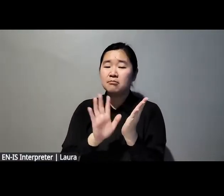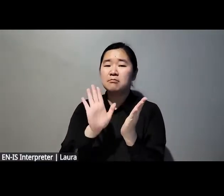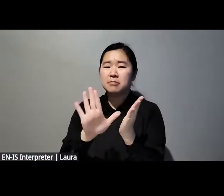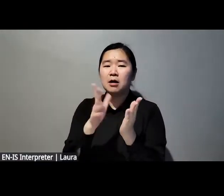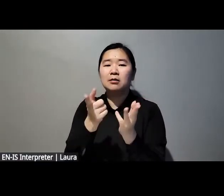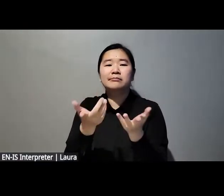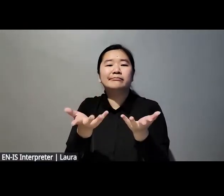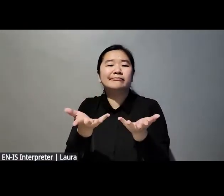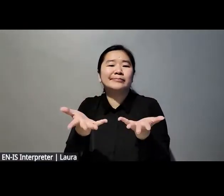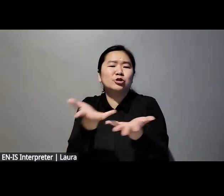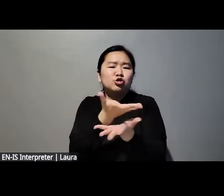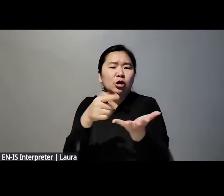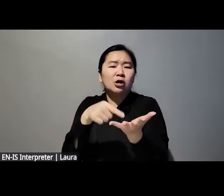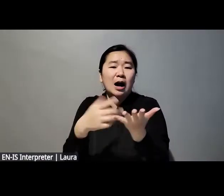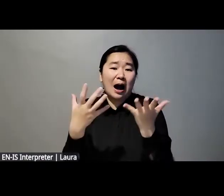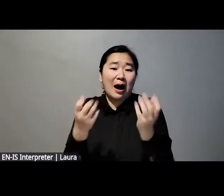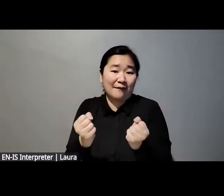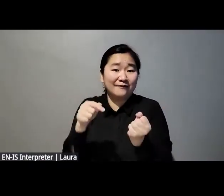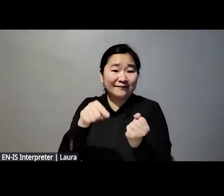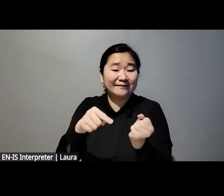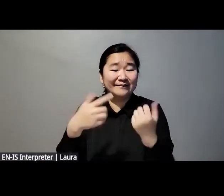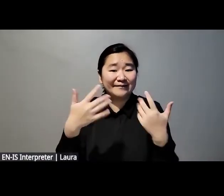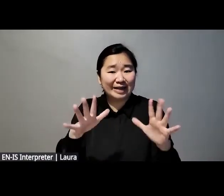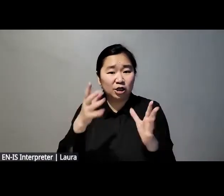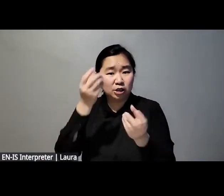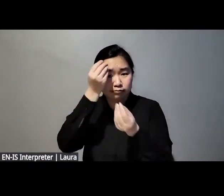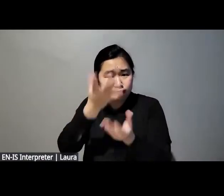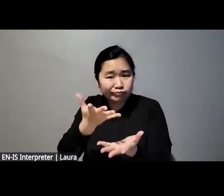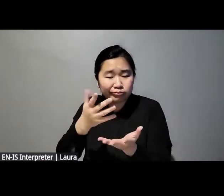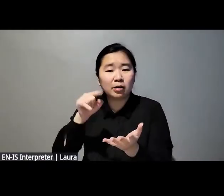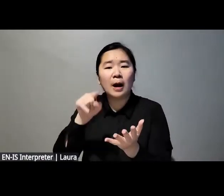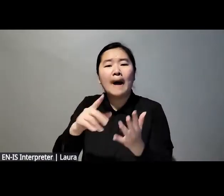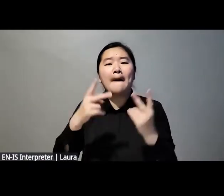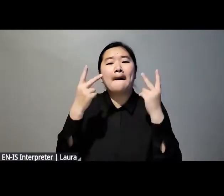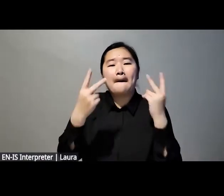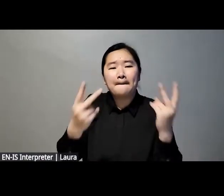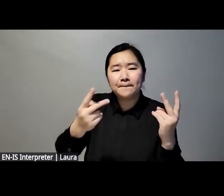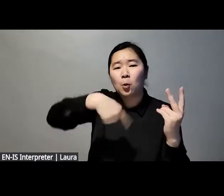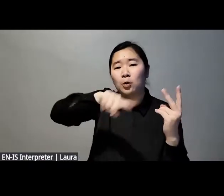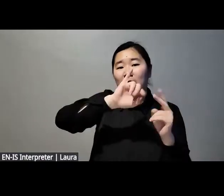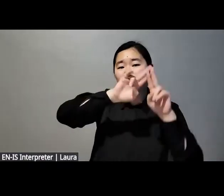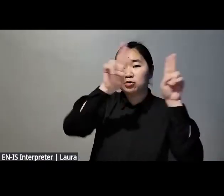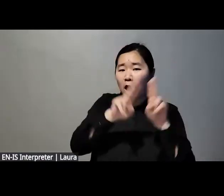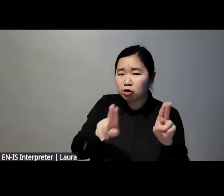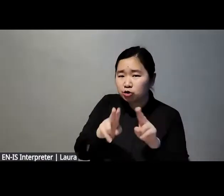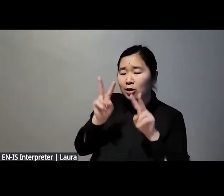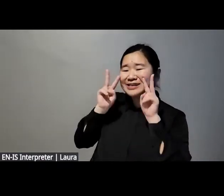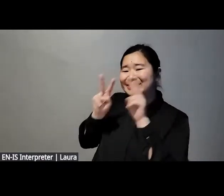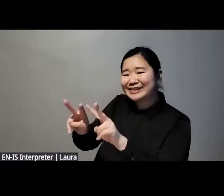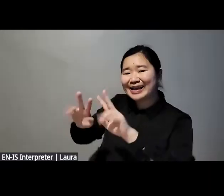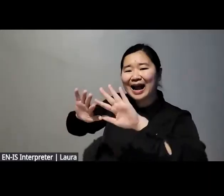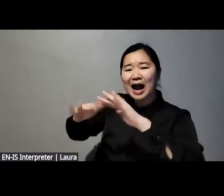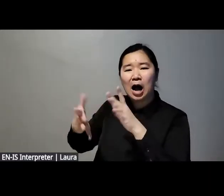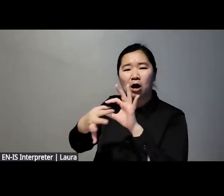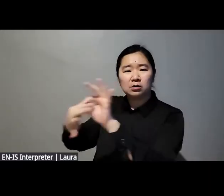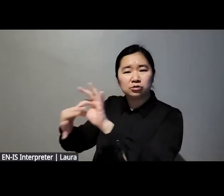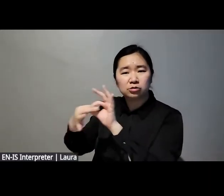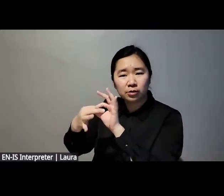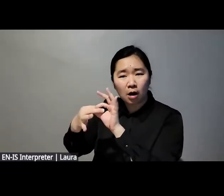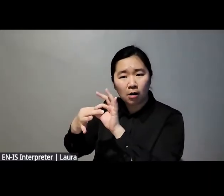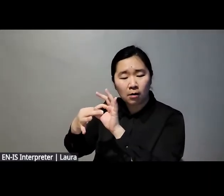and evidence needs of our government partners. What did they need to know